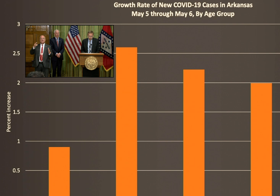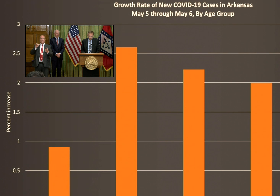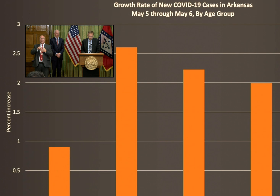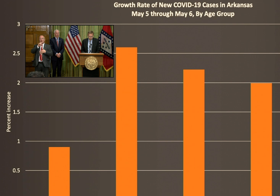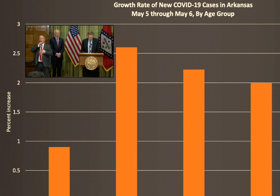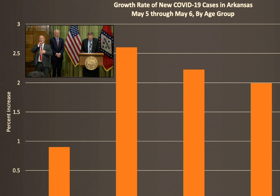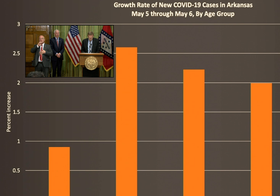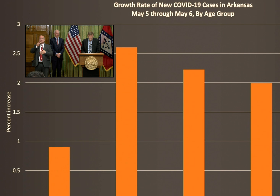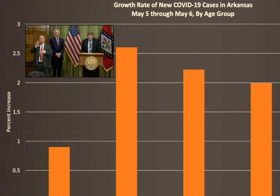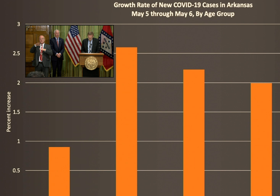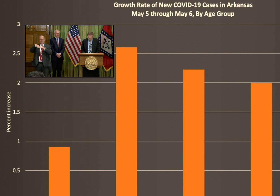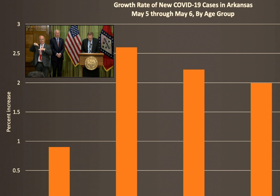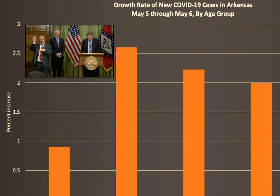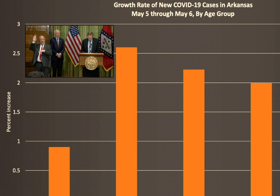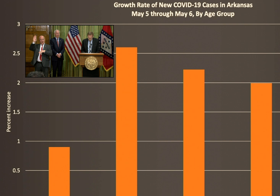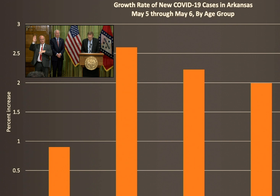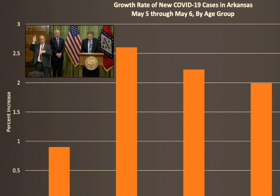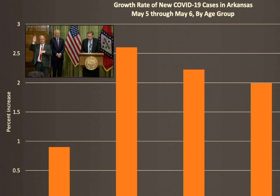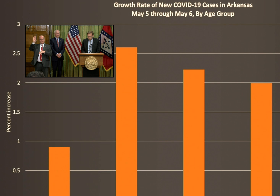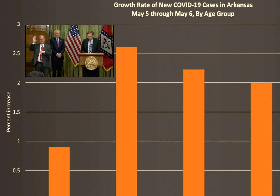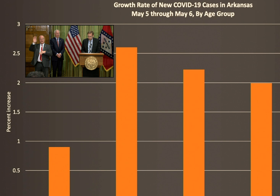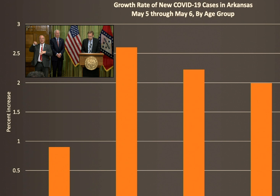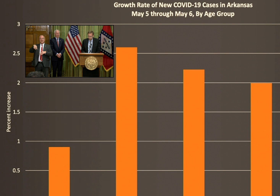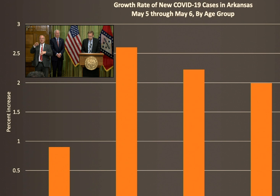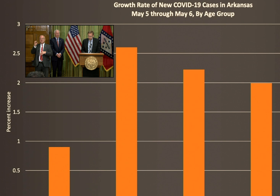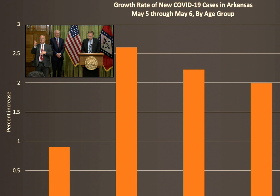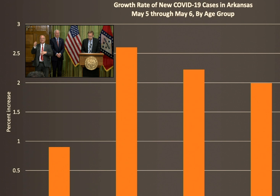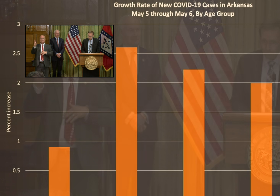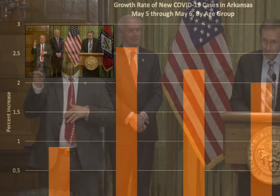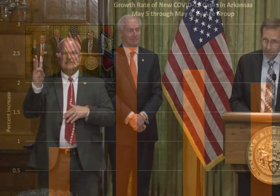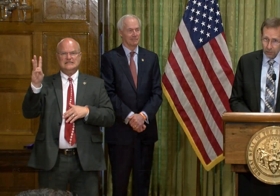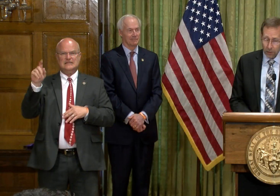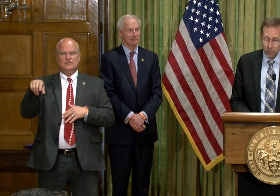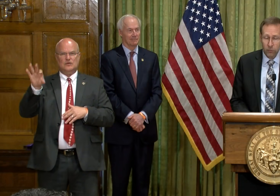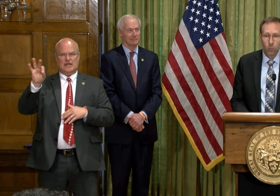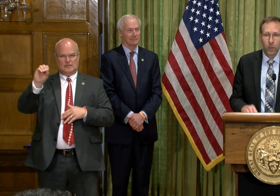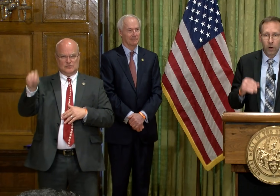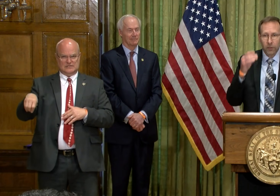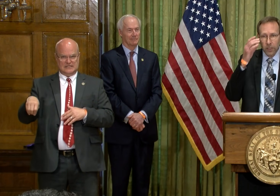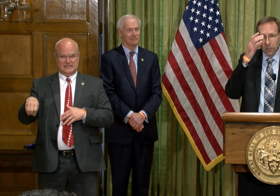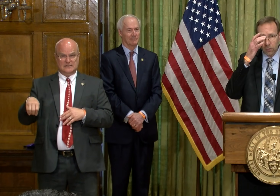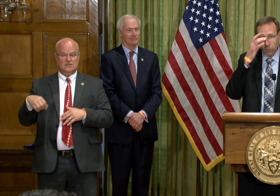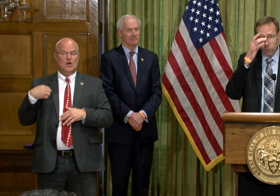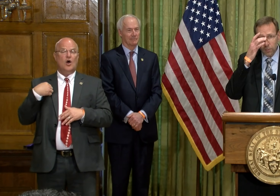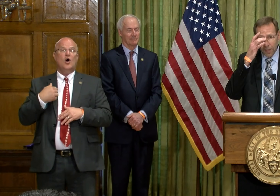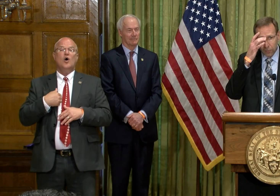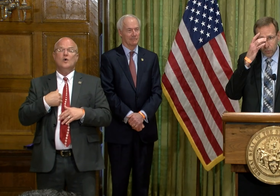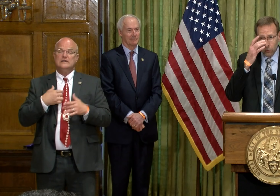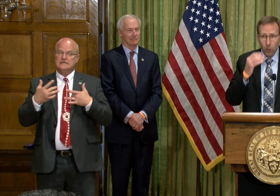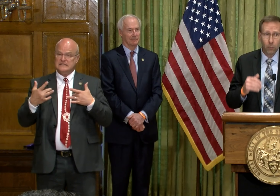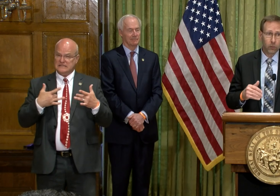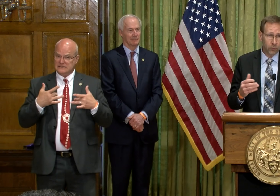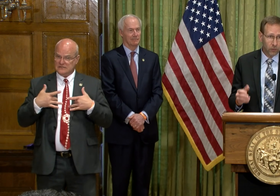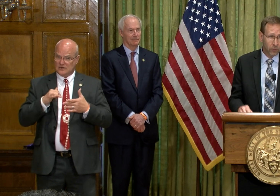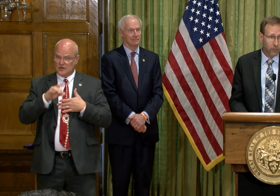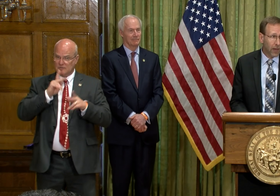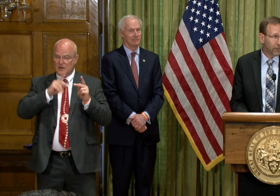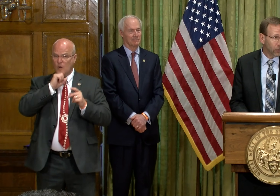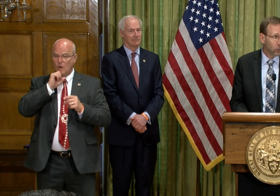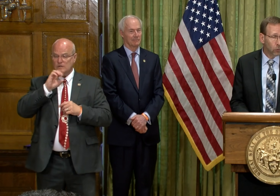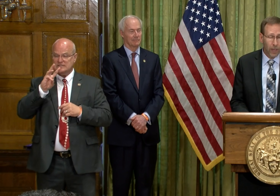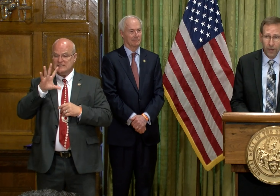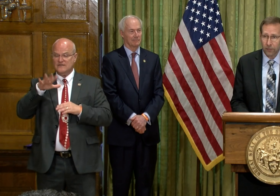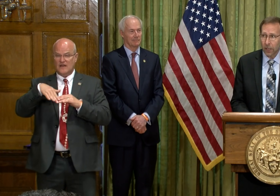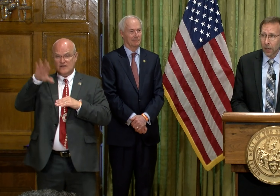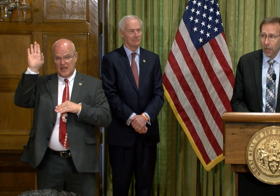those 65 years of age and older, it's 16.9%. So we are very concerned about those over